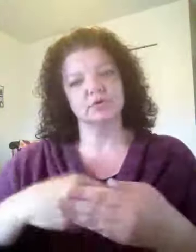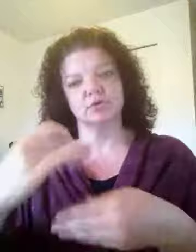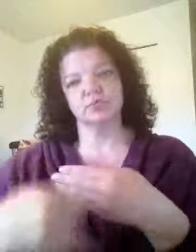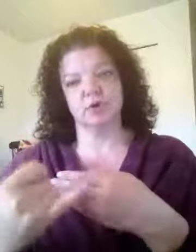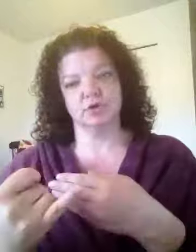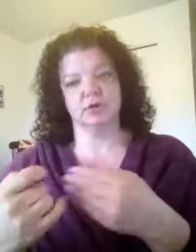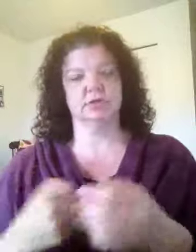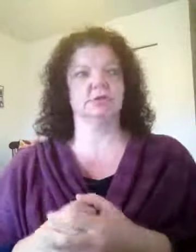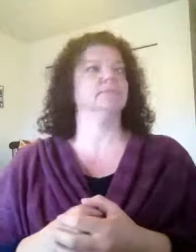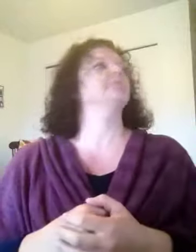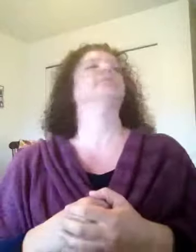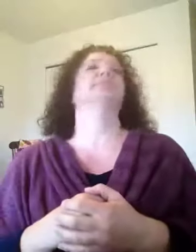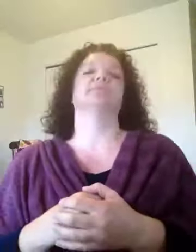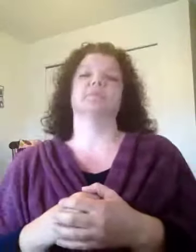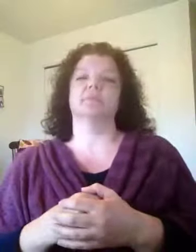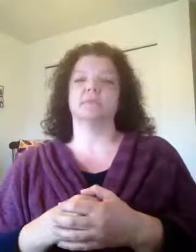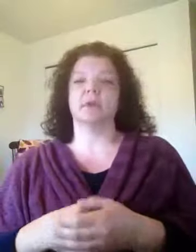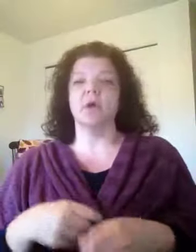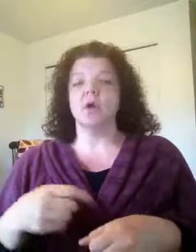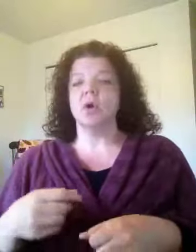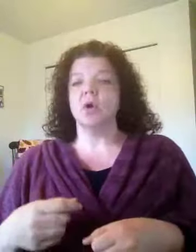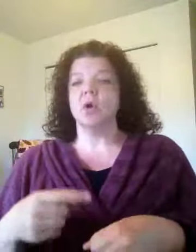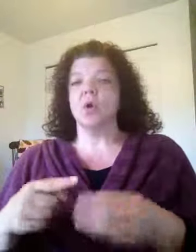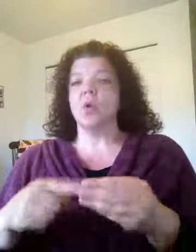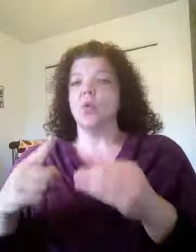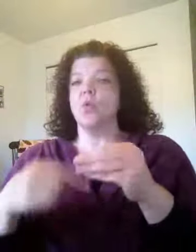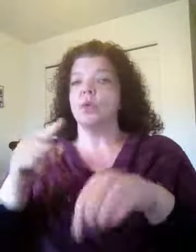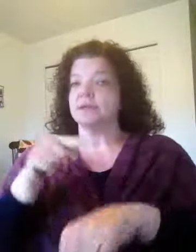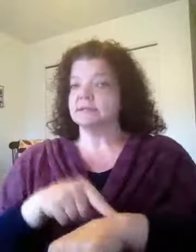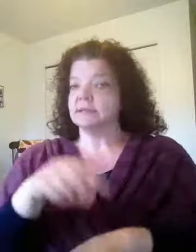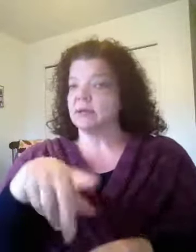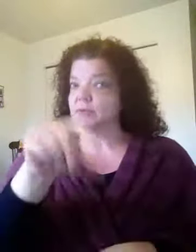and choose your leader that you're going to create a landmark for, I want